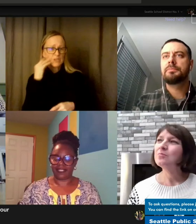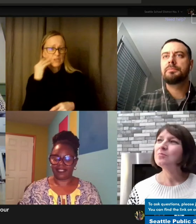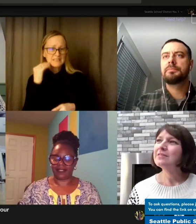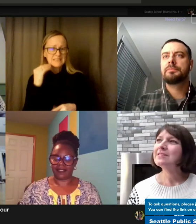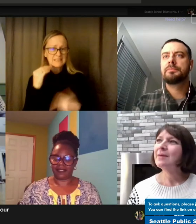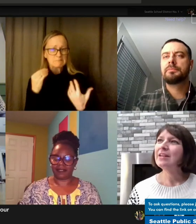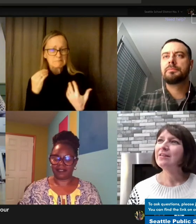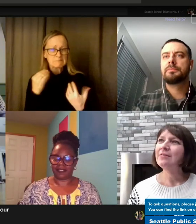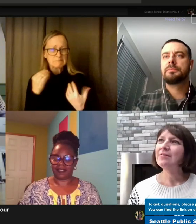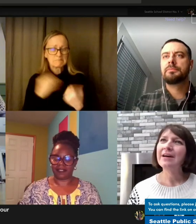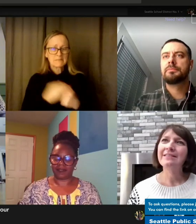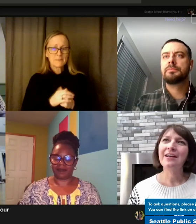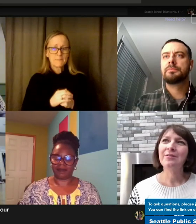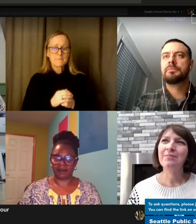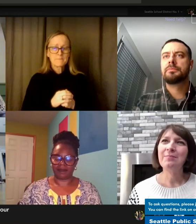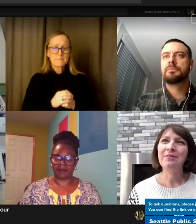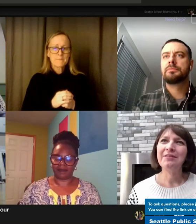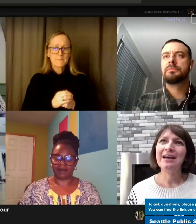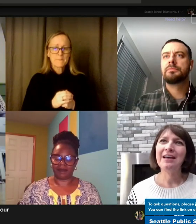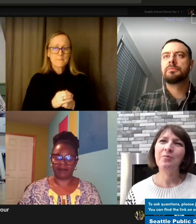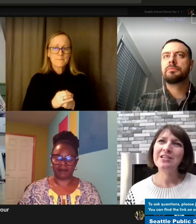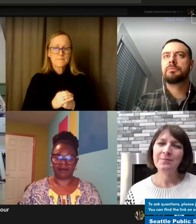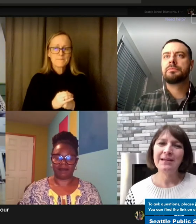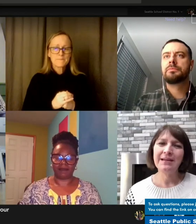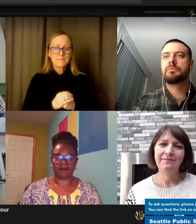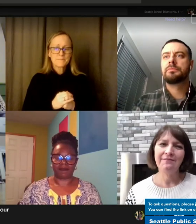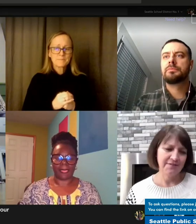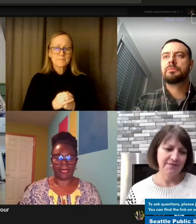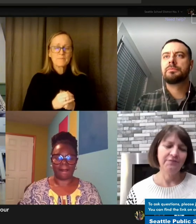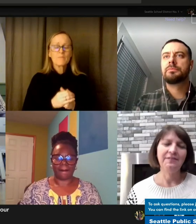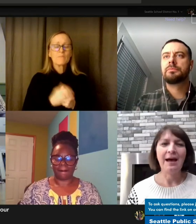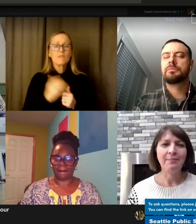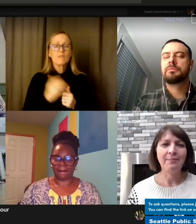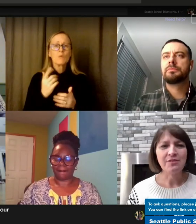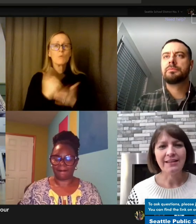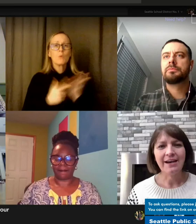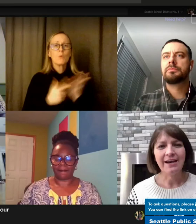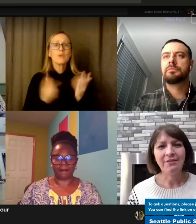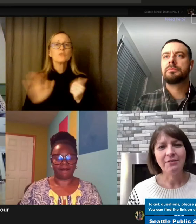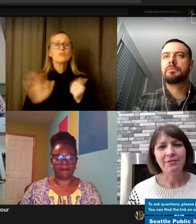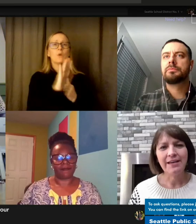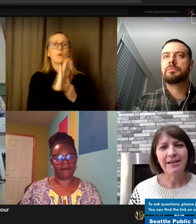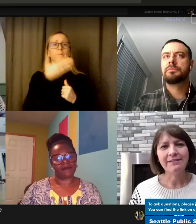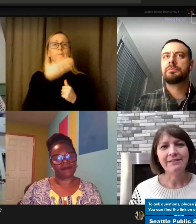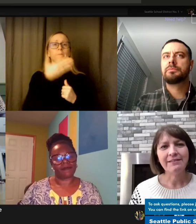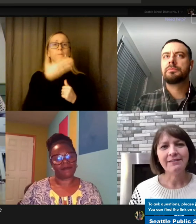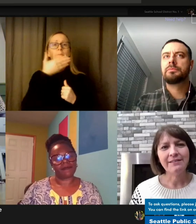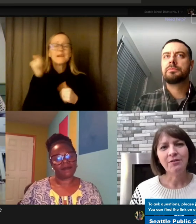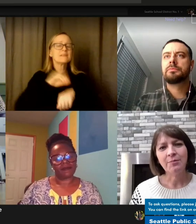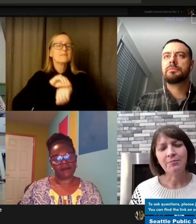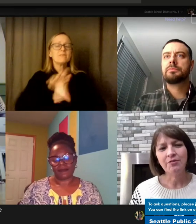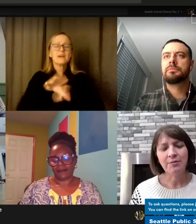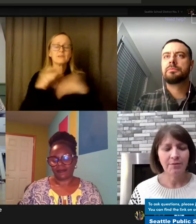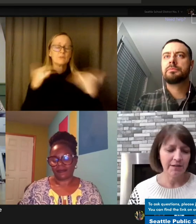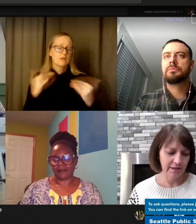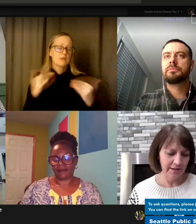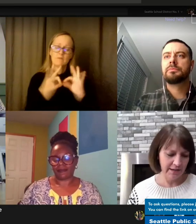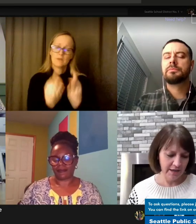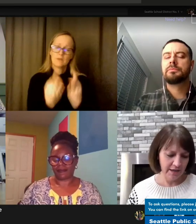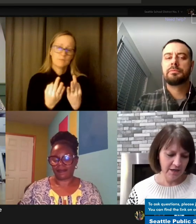just let me know and tell people, like, what's your best advice for families right now? And, you know, for